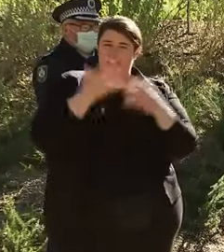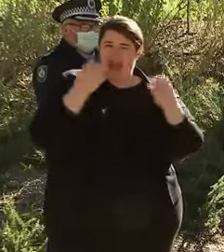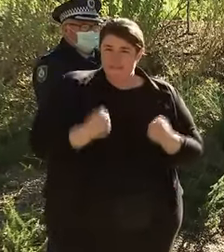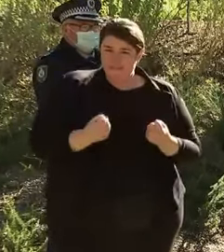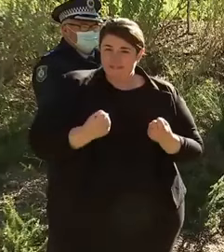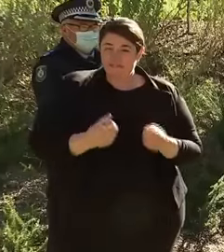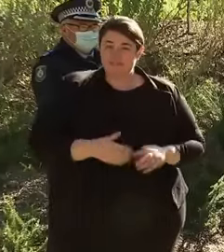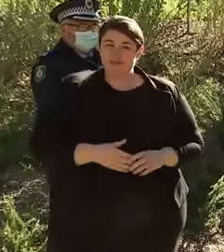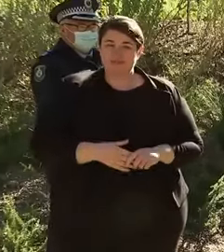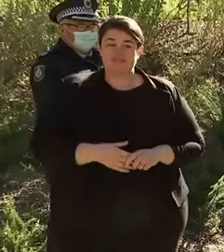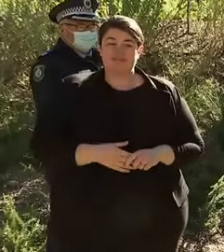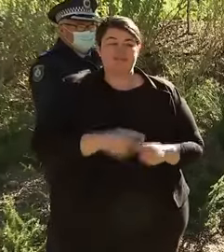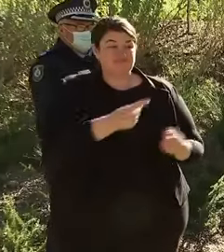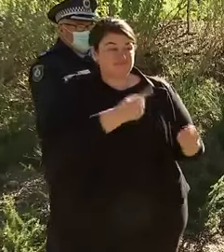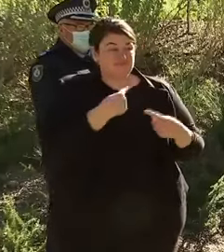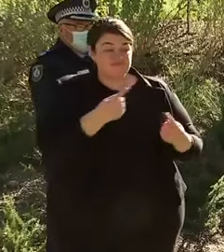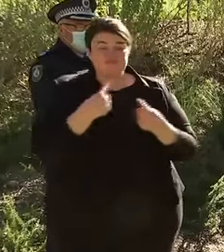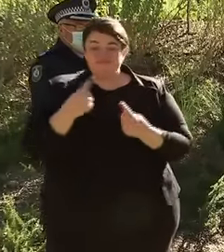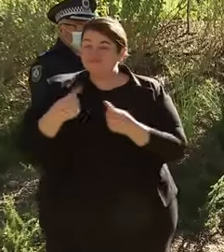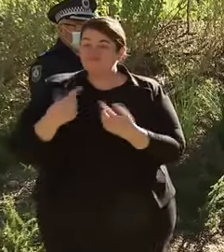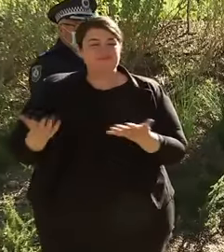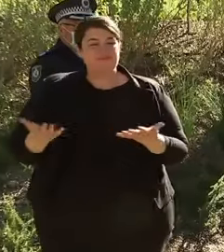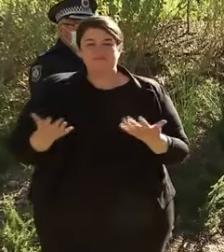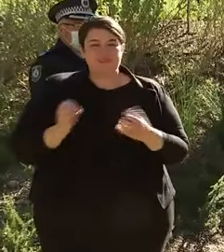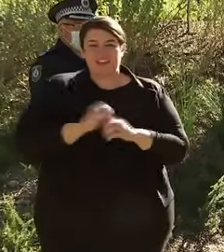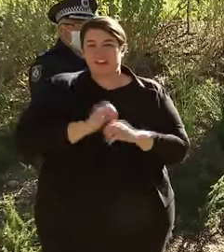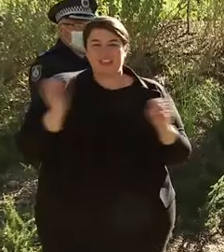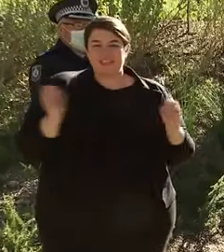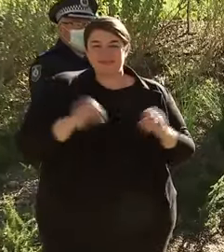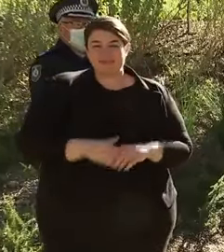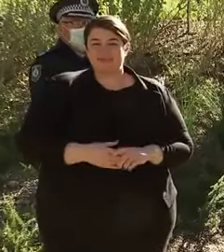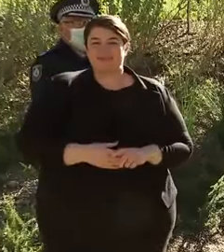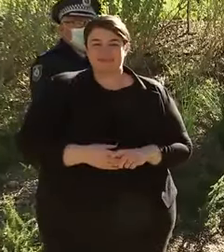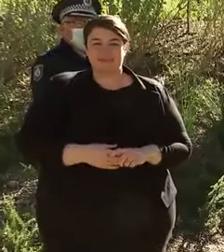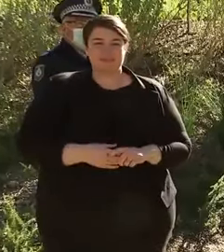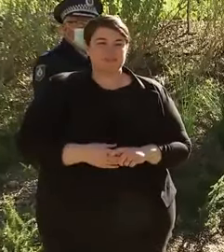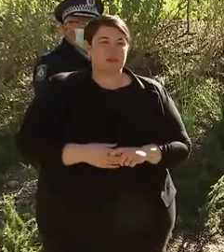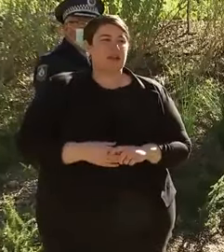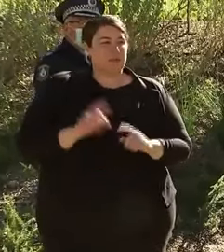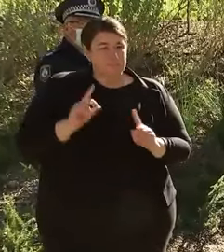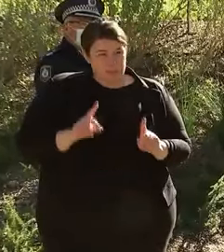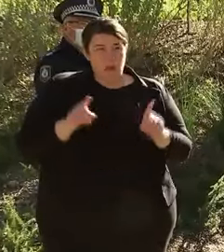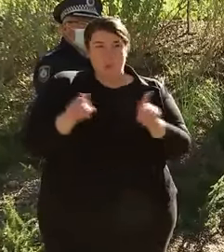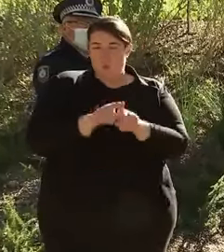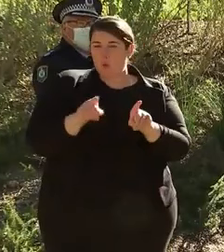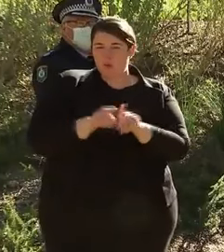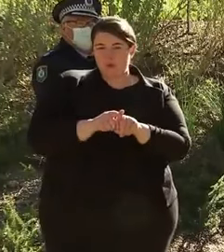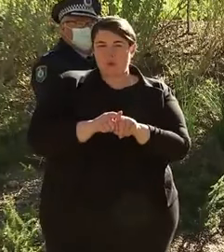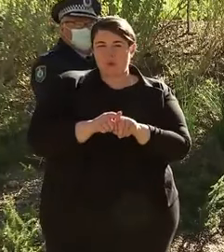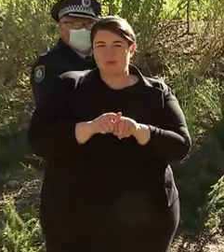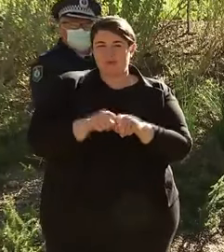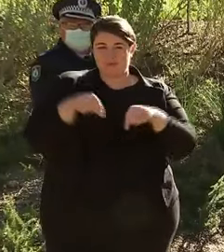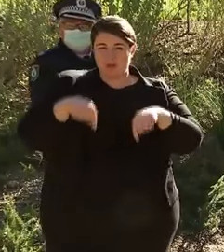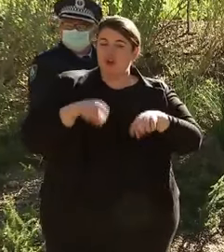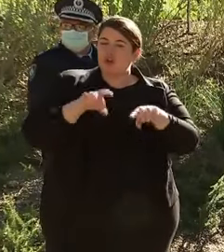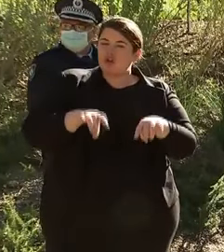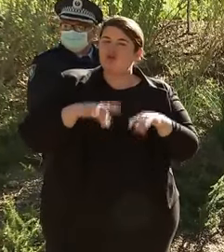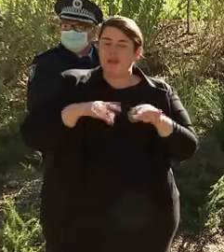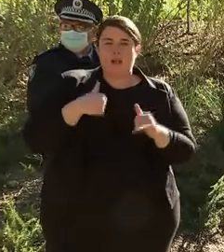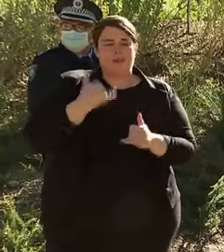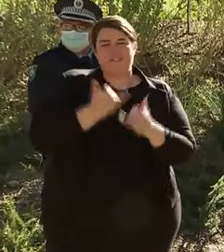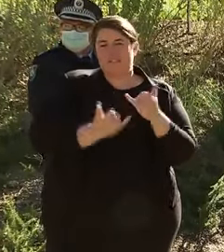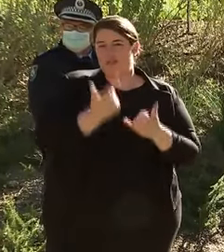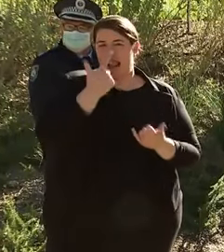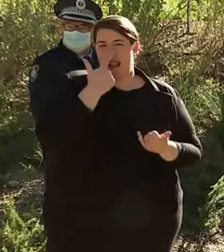my knowledge, received any advice back that any have. But again, one has to also understand that in Australia, we're very